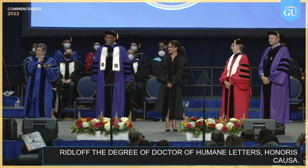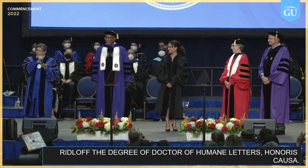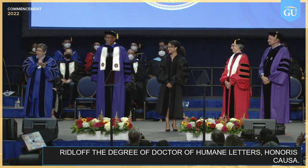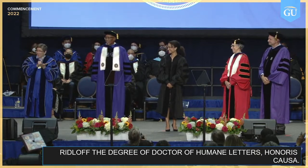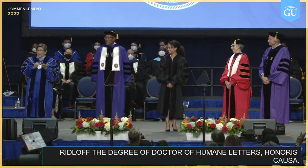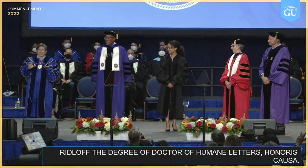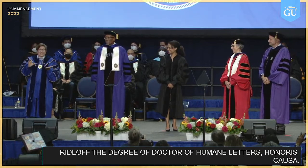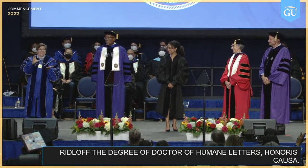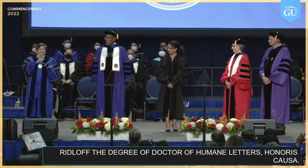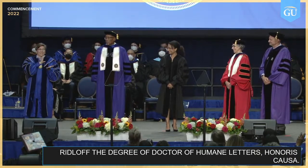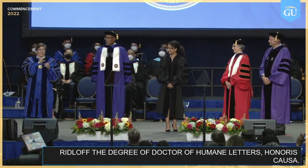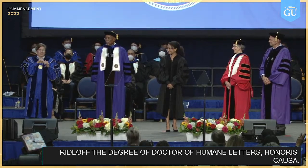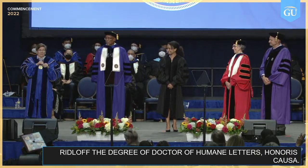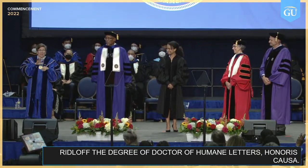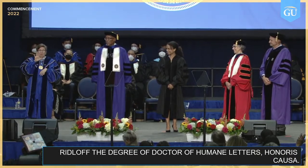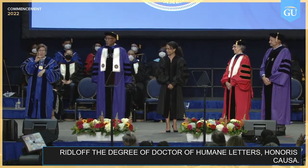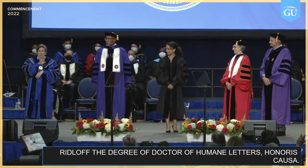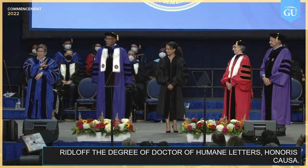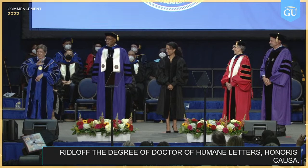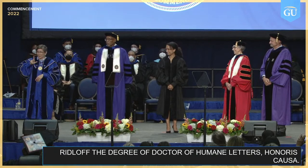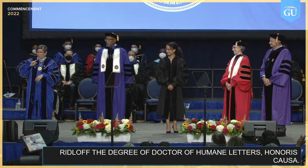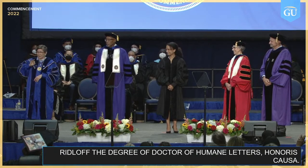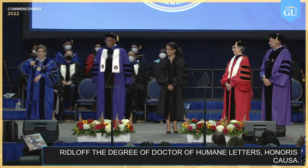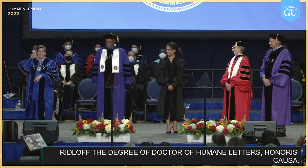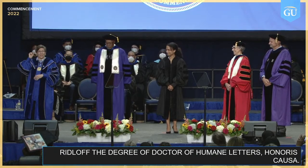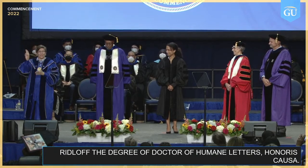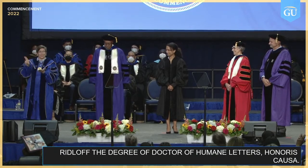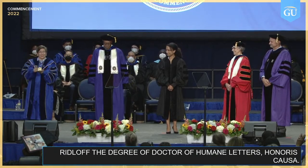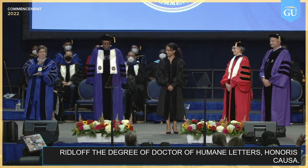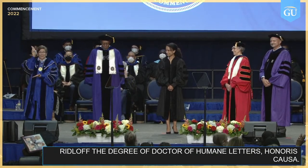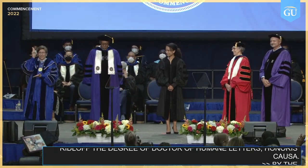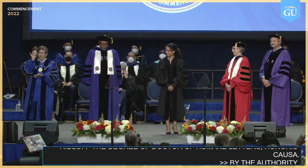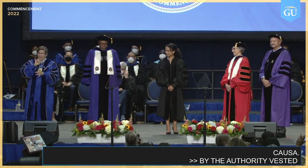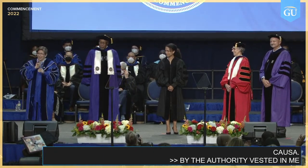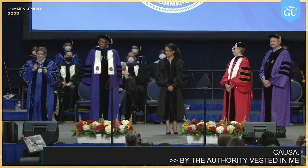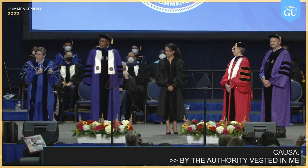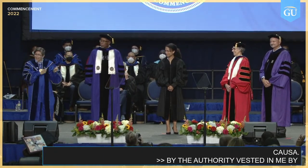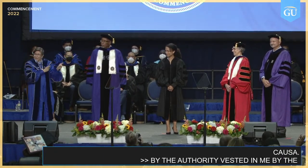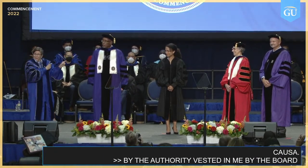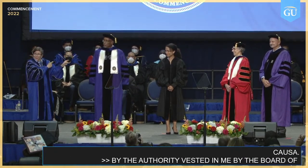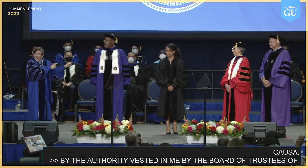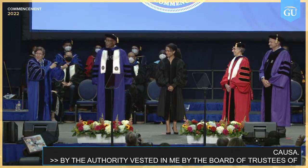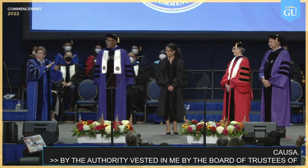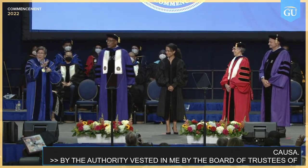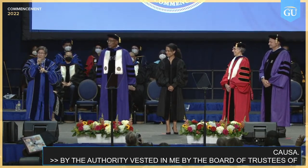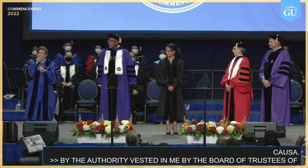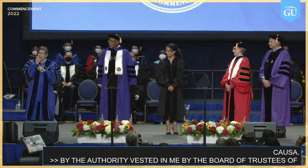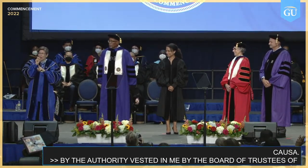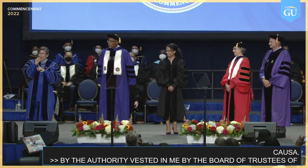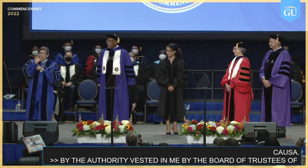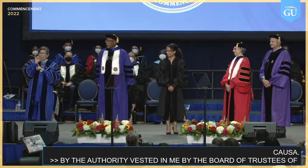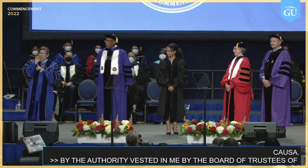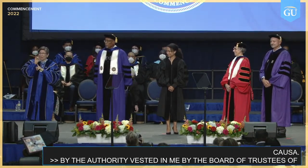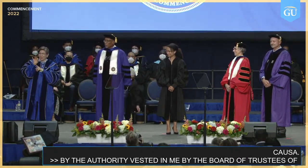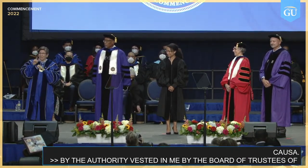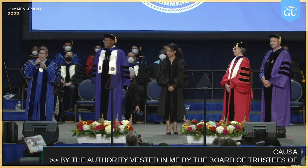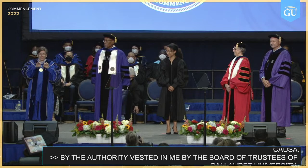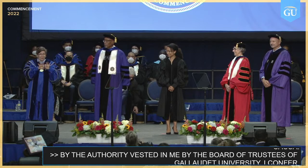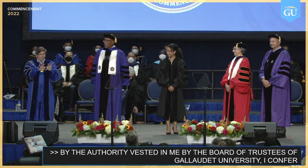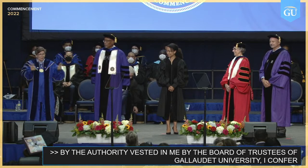By the authority vested in me by the Board of Trustees of Gallaudet University, I confer upon Lauren Ridloff the degree